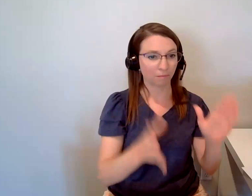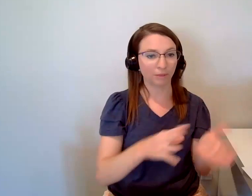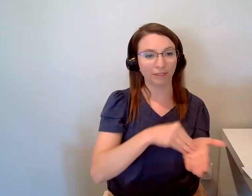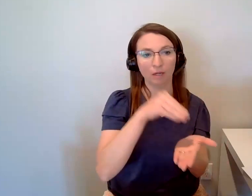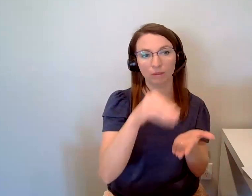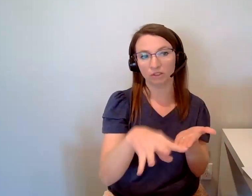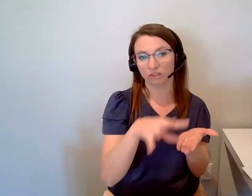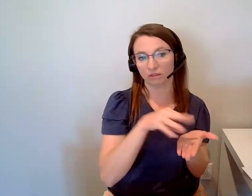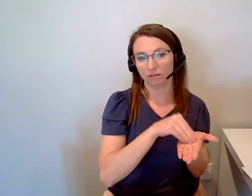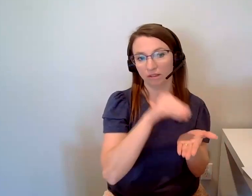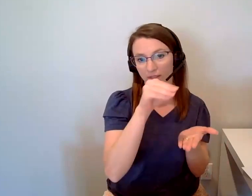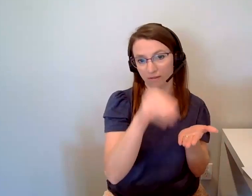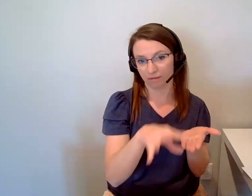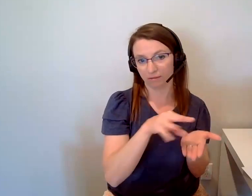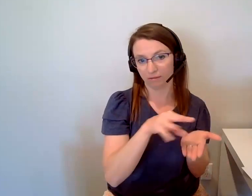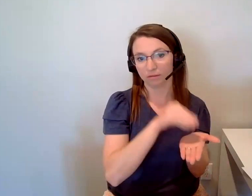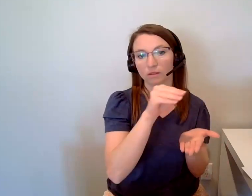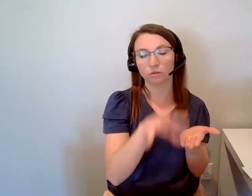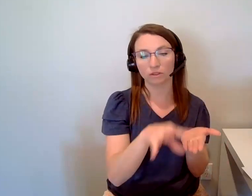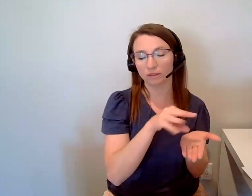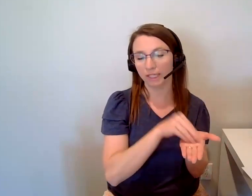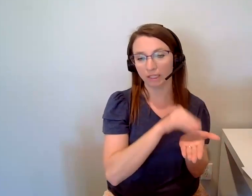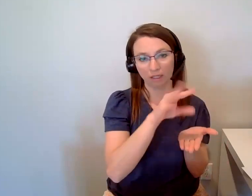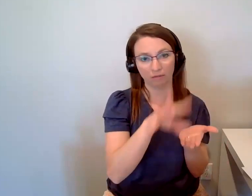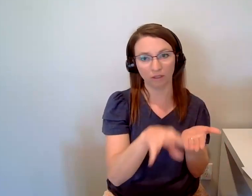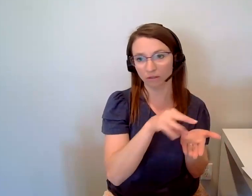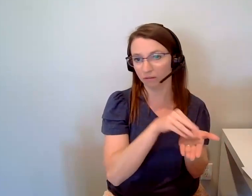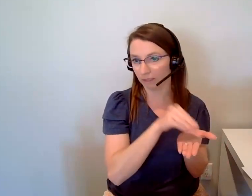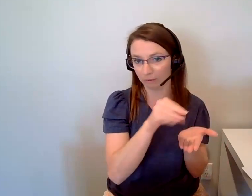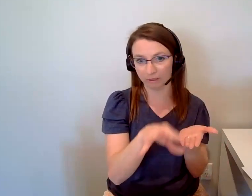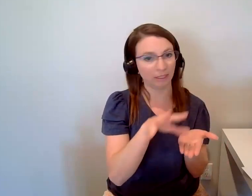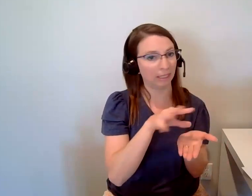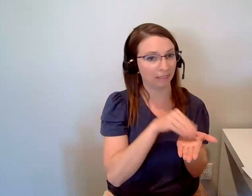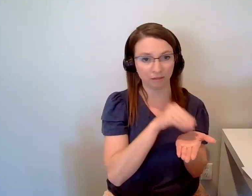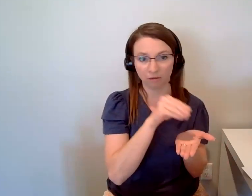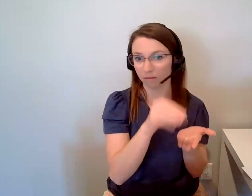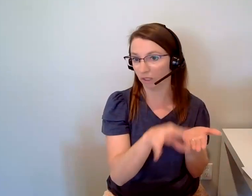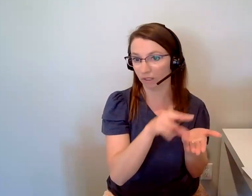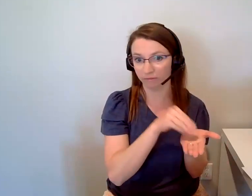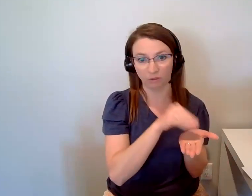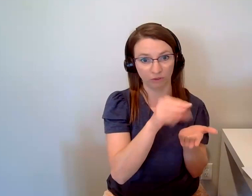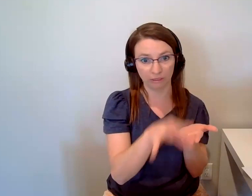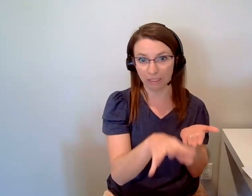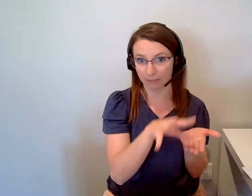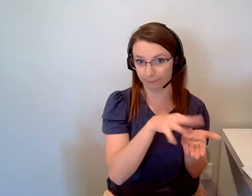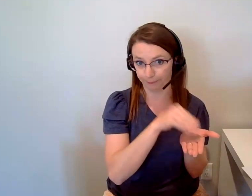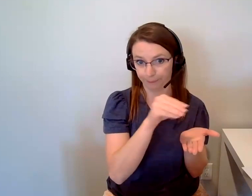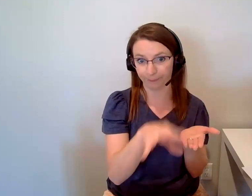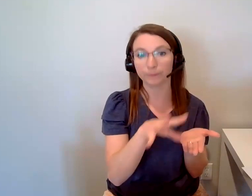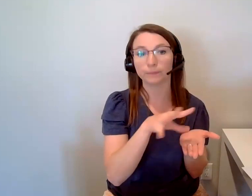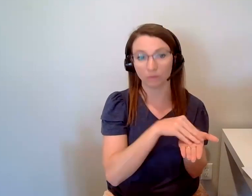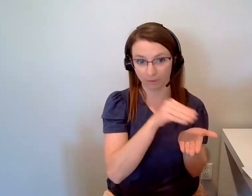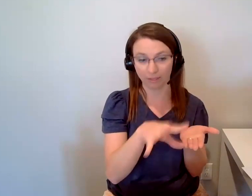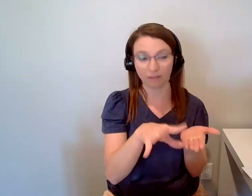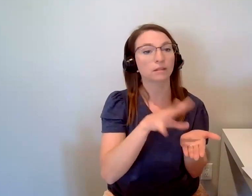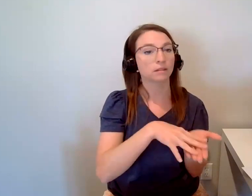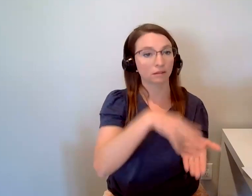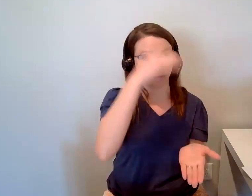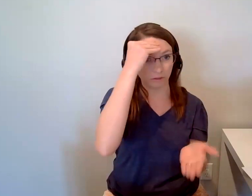but now it's just this. So just like every other language, ASL evolves over time. Okay? So it used to